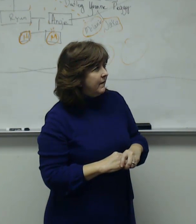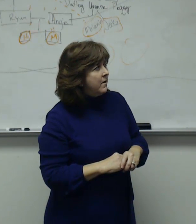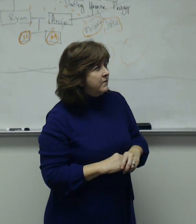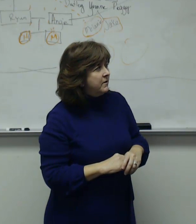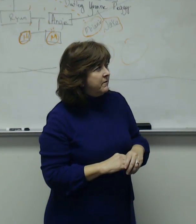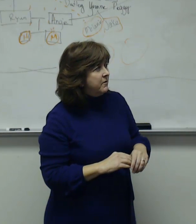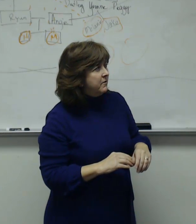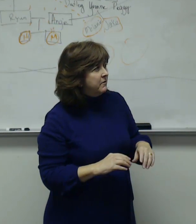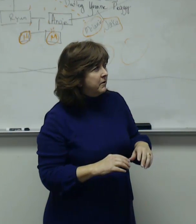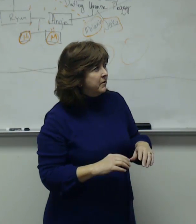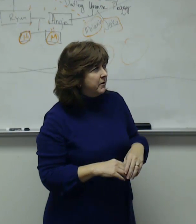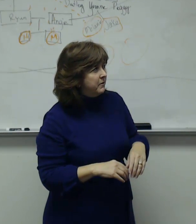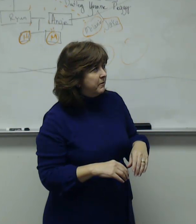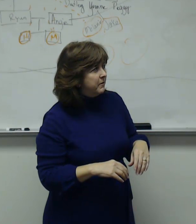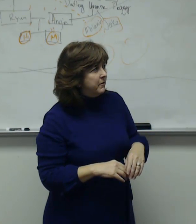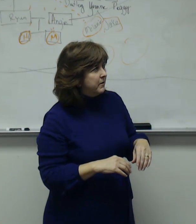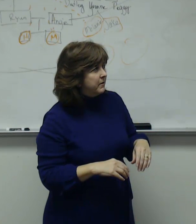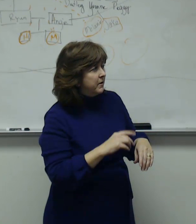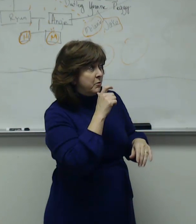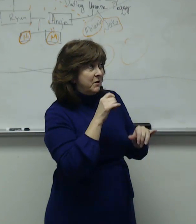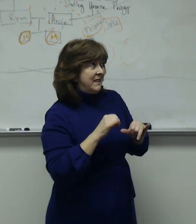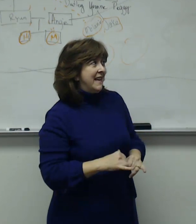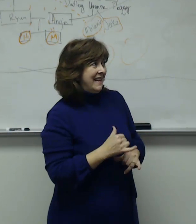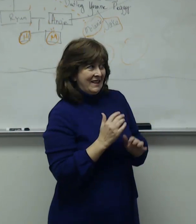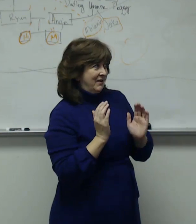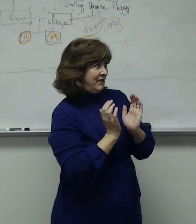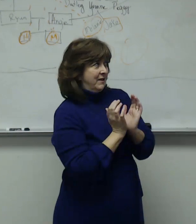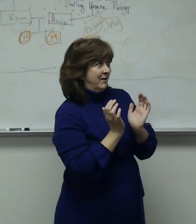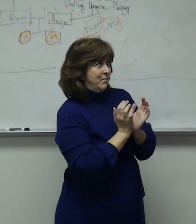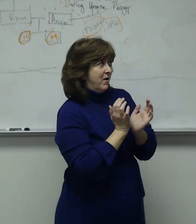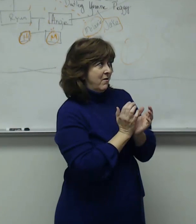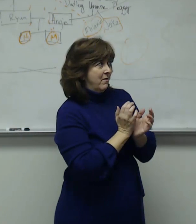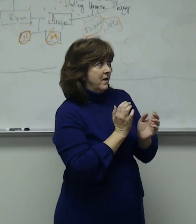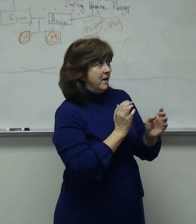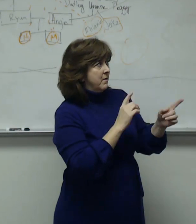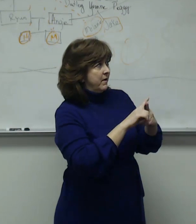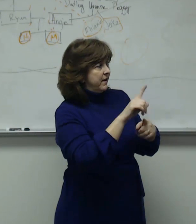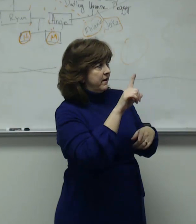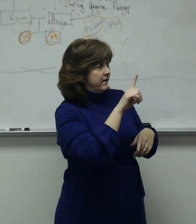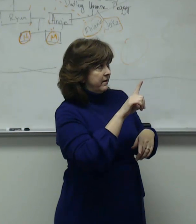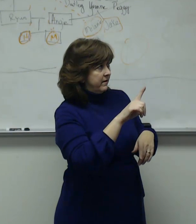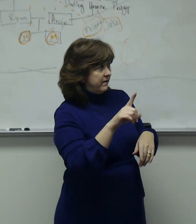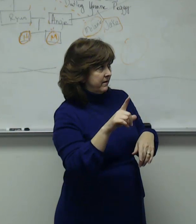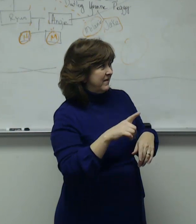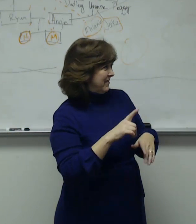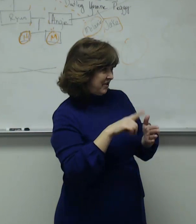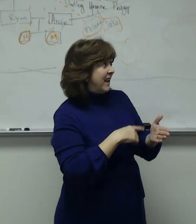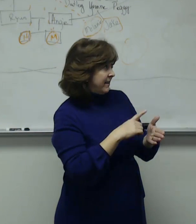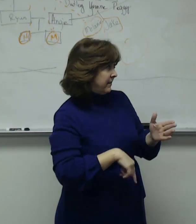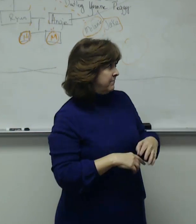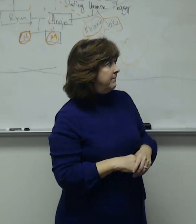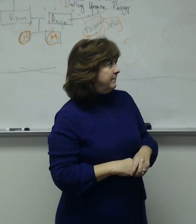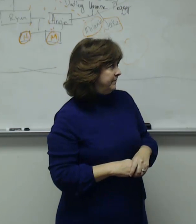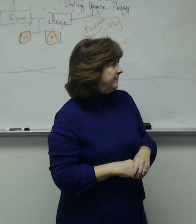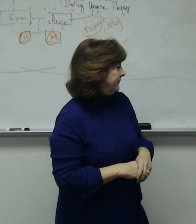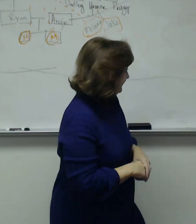Those of you who's saying this is small, but just cancel it.